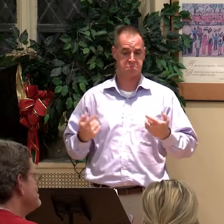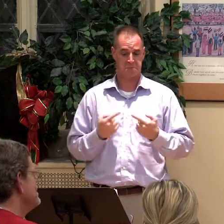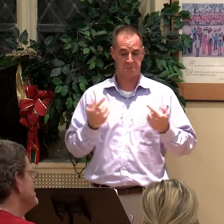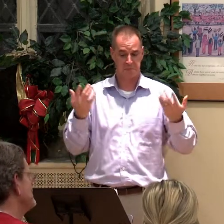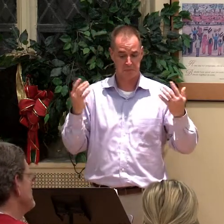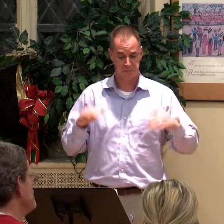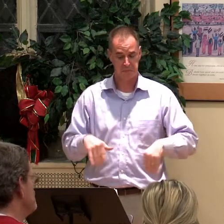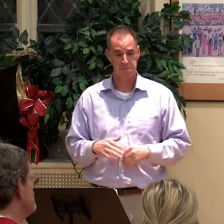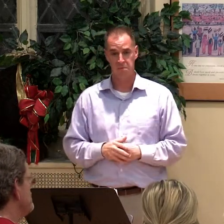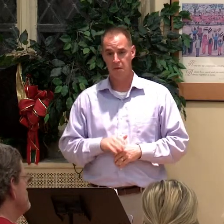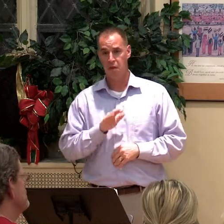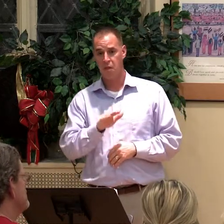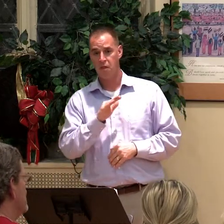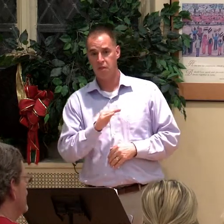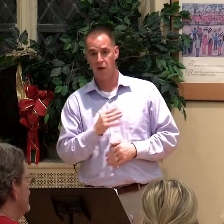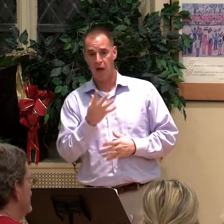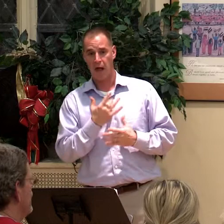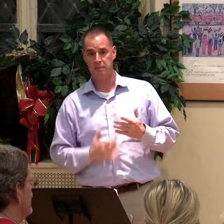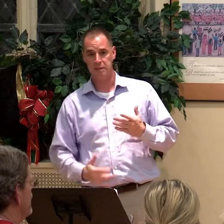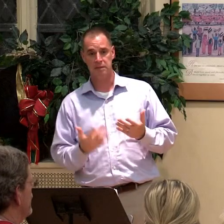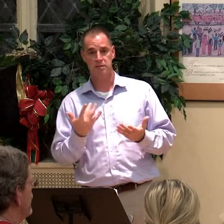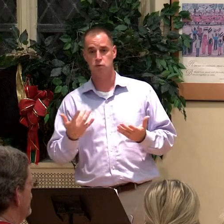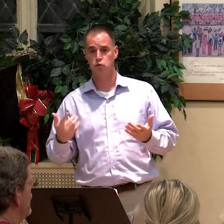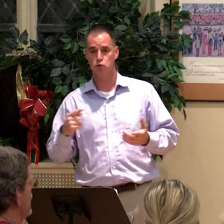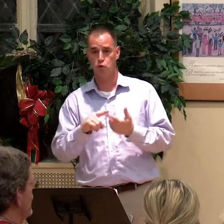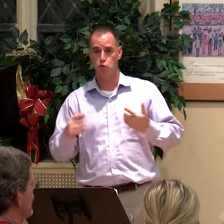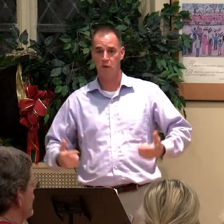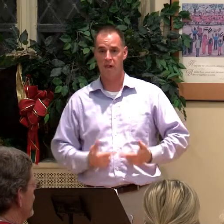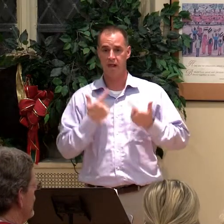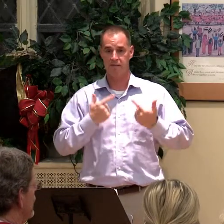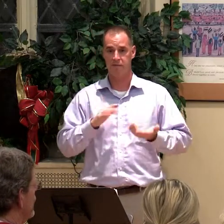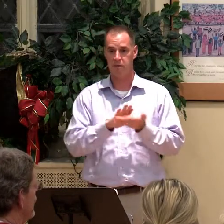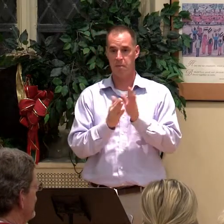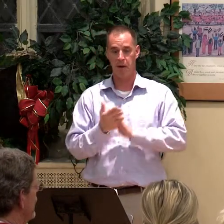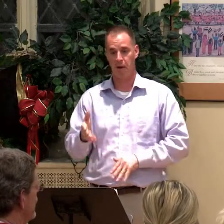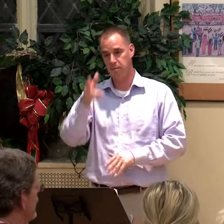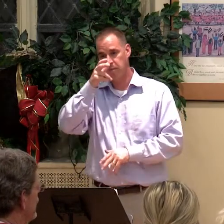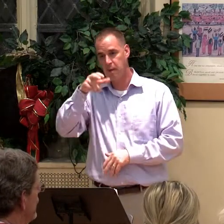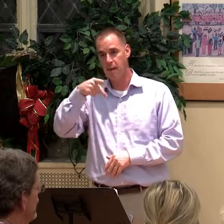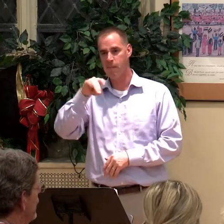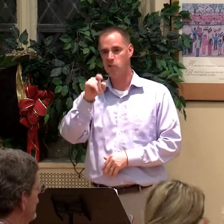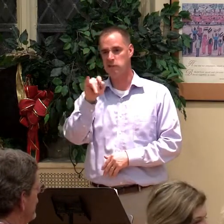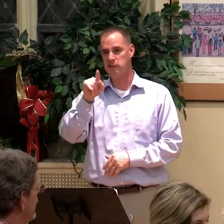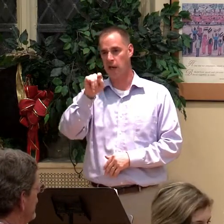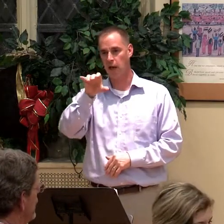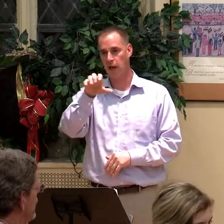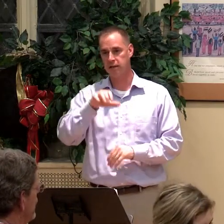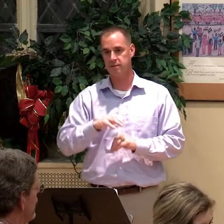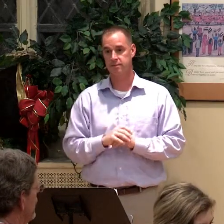fill you. To live is to be parasitic. Thank you.